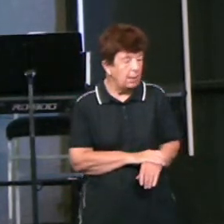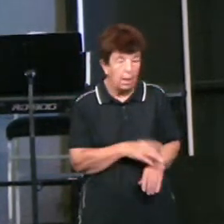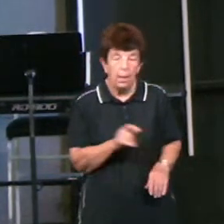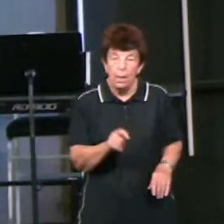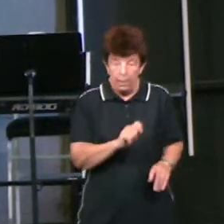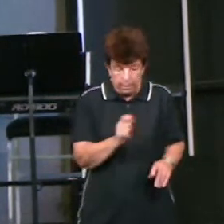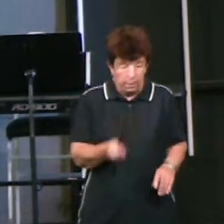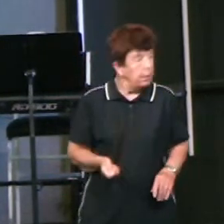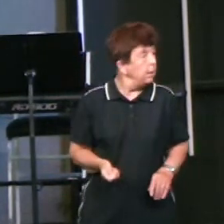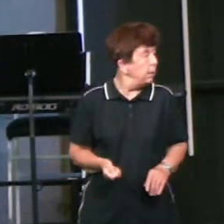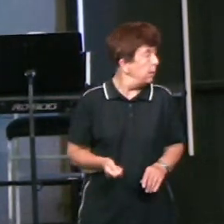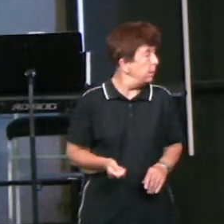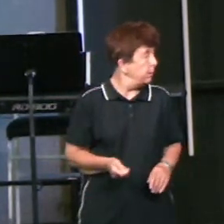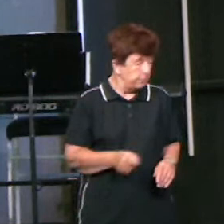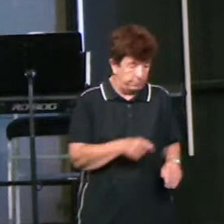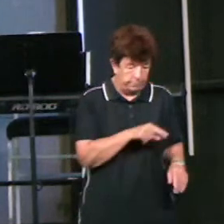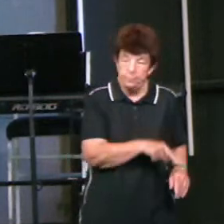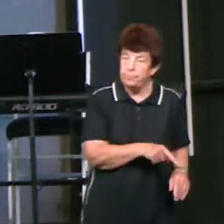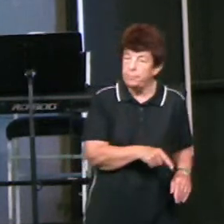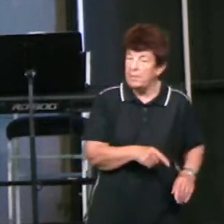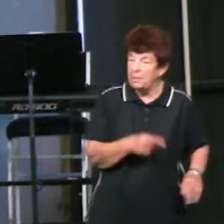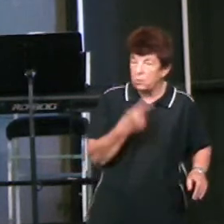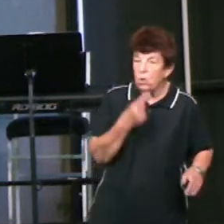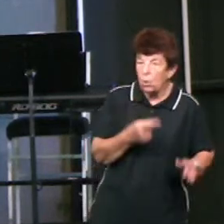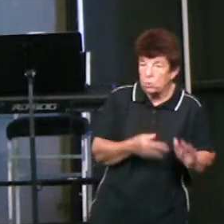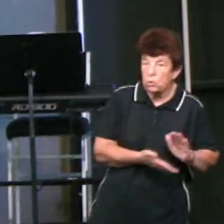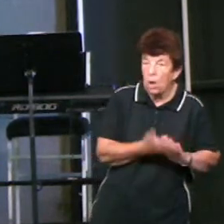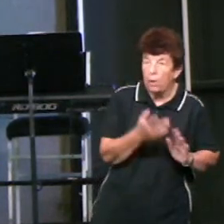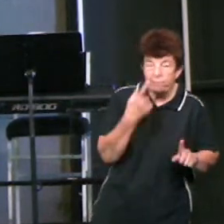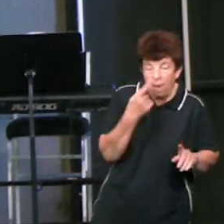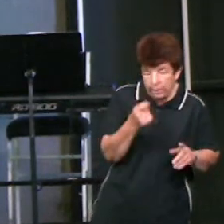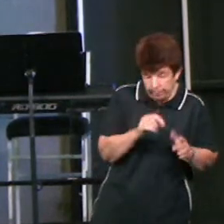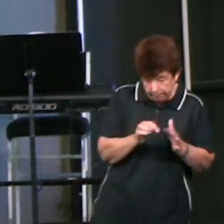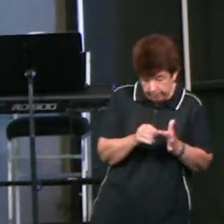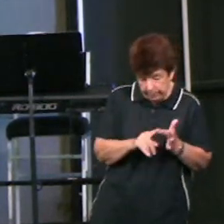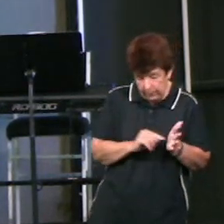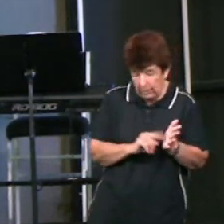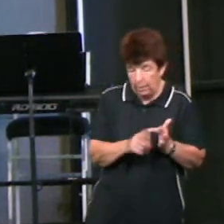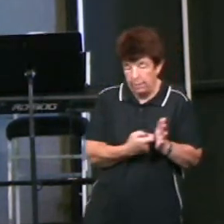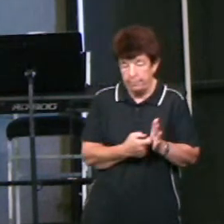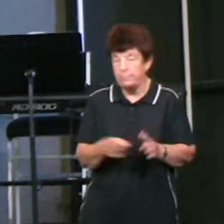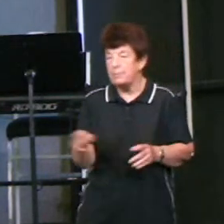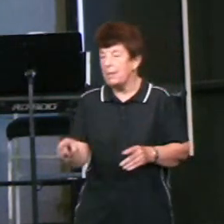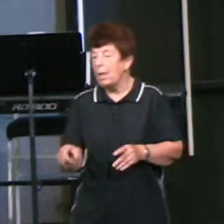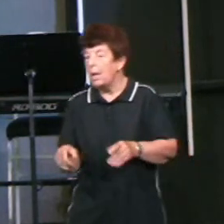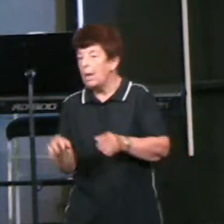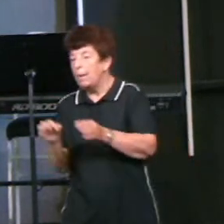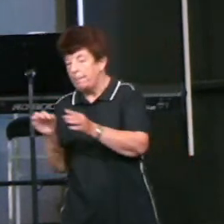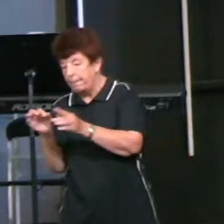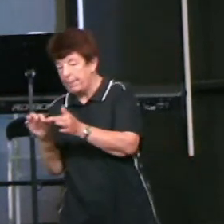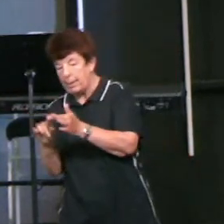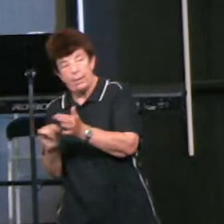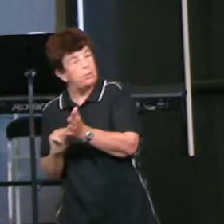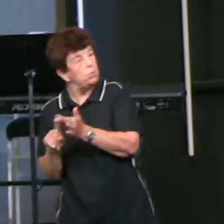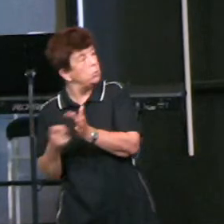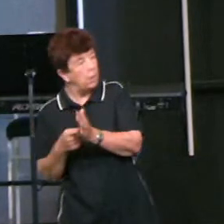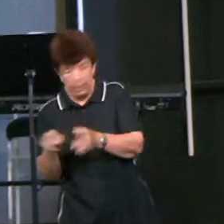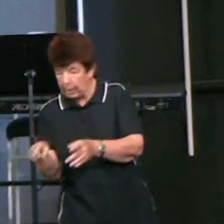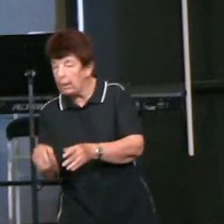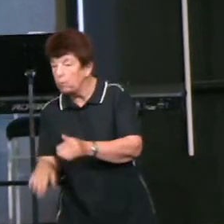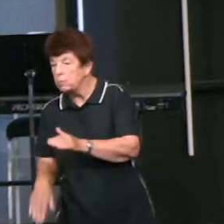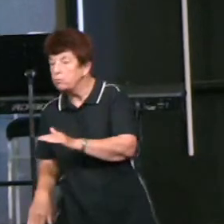flip side of Cornelius is being told to go get this Peter fella, right? And Peter, disciple of Jesus, very much a